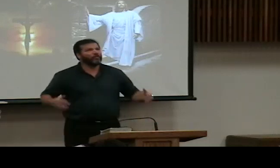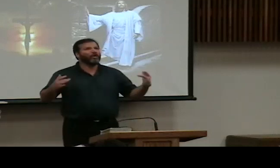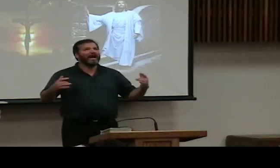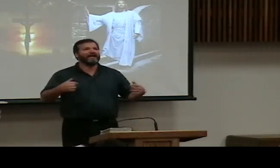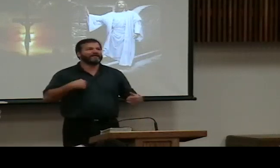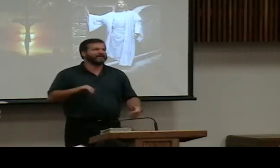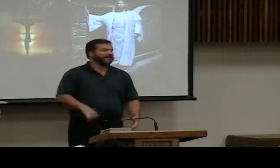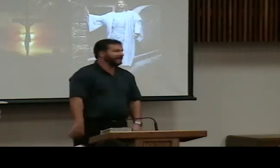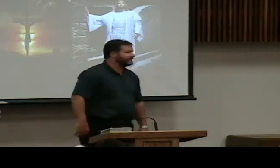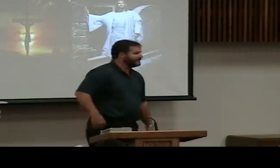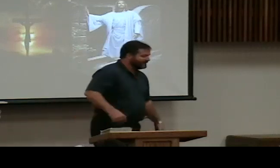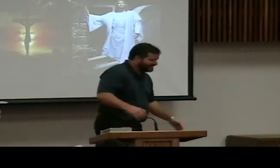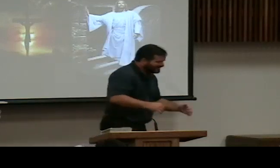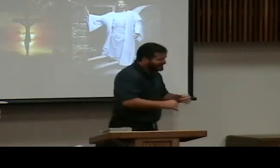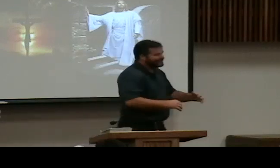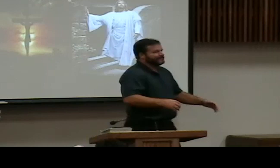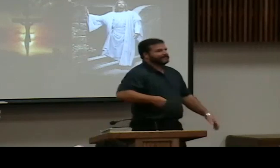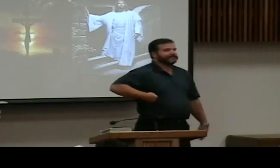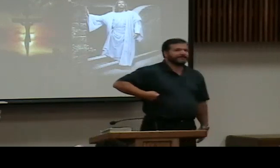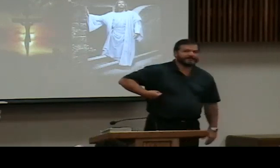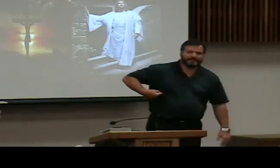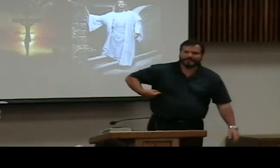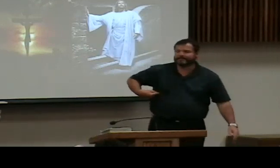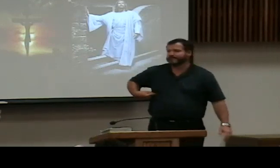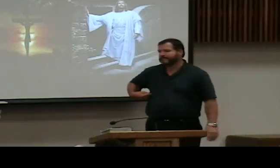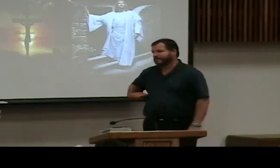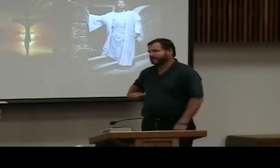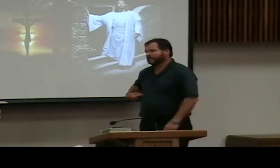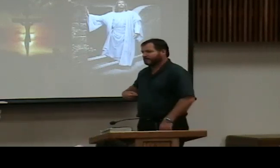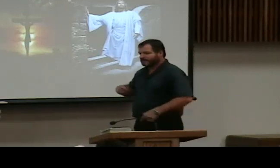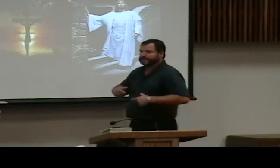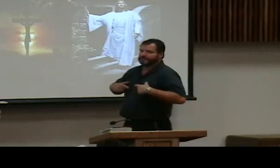And you say, why did I do that? Why did I hurt him?